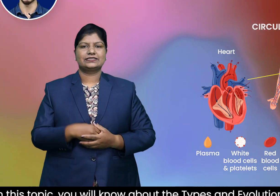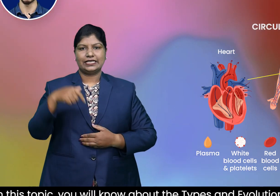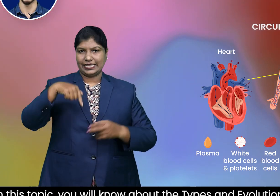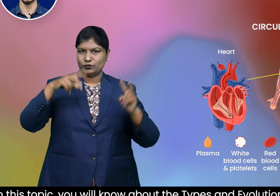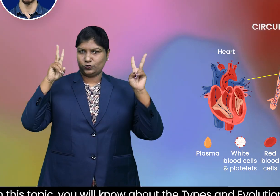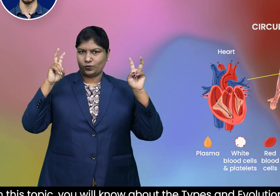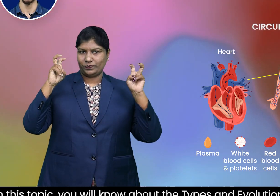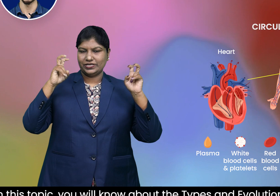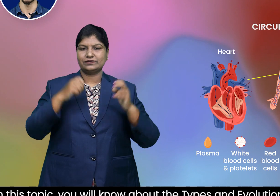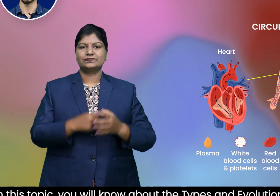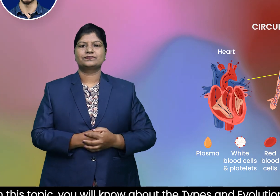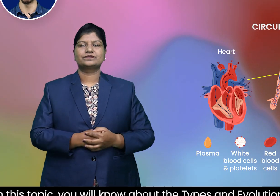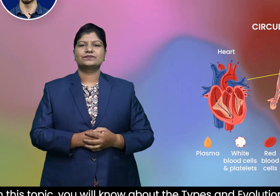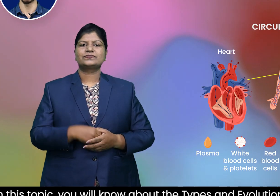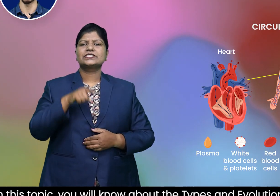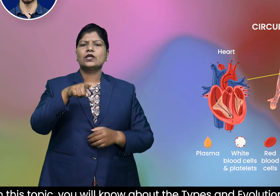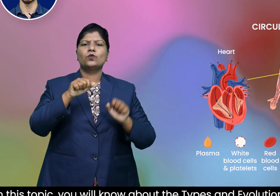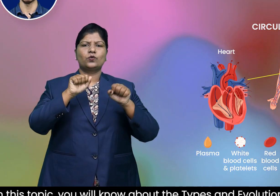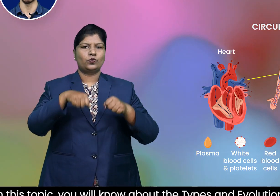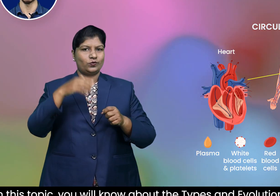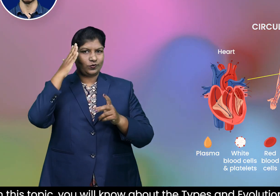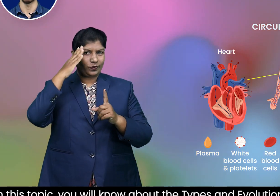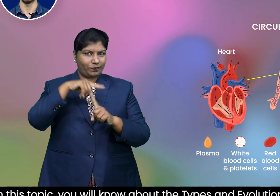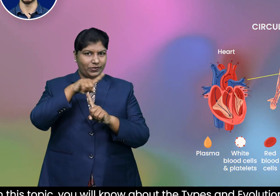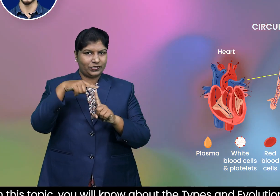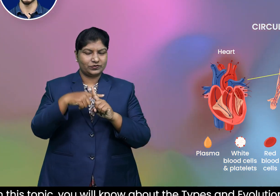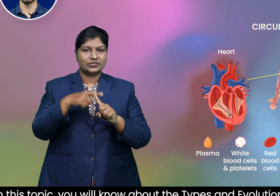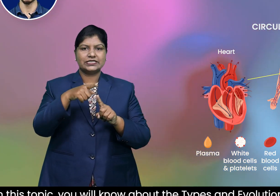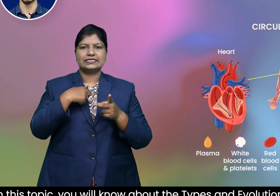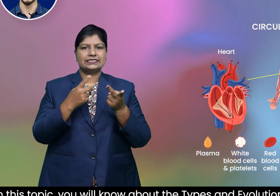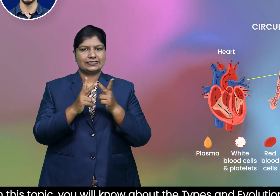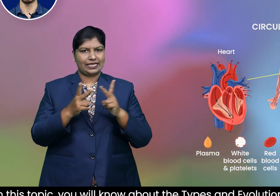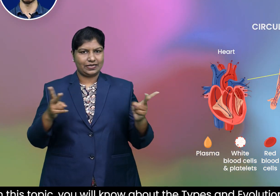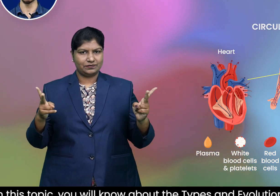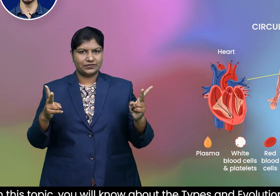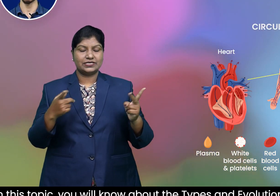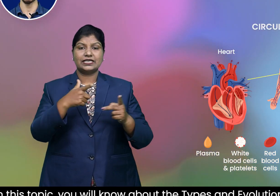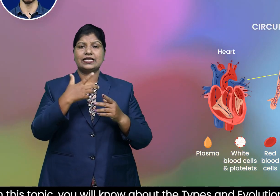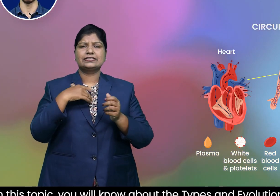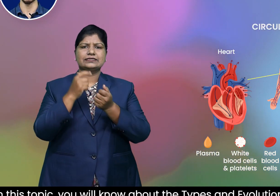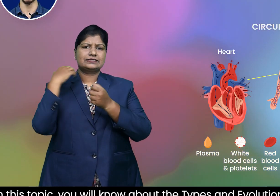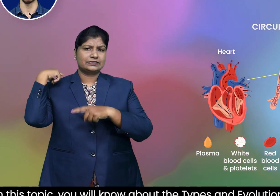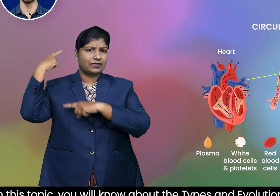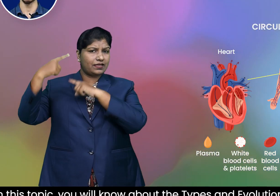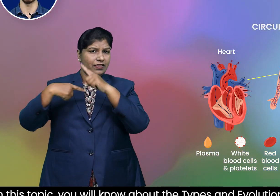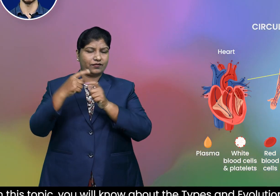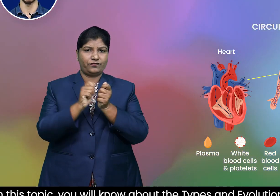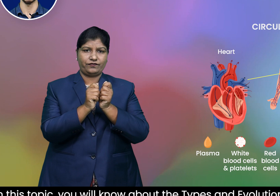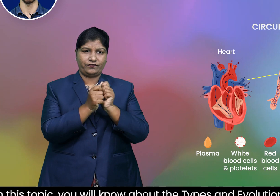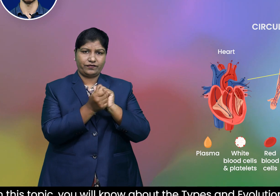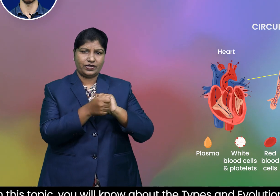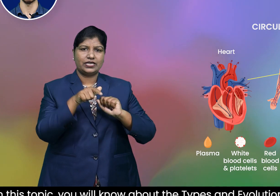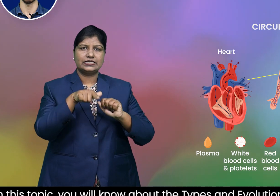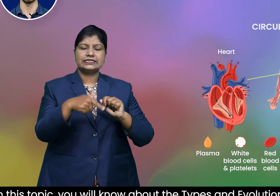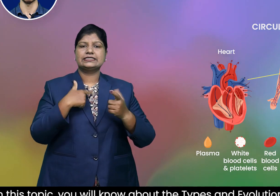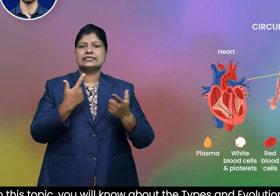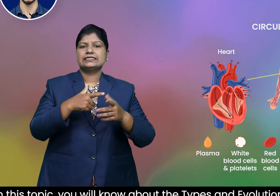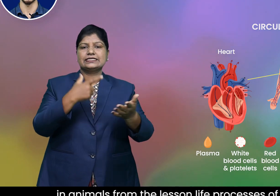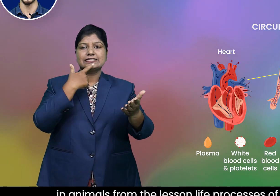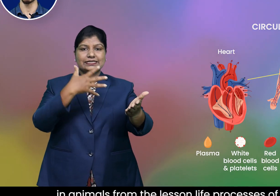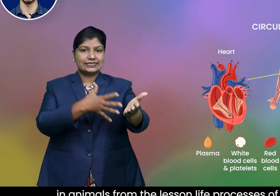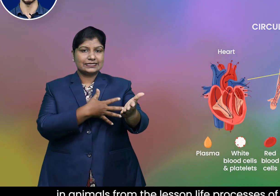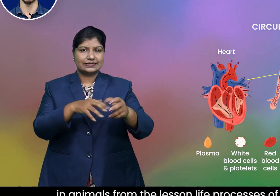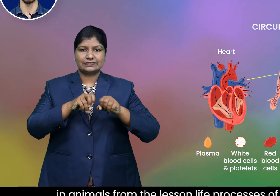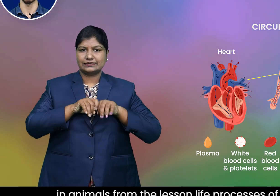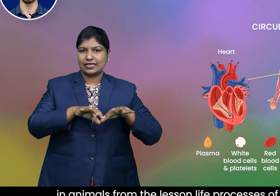in this topic, you will know about the types and evolution of transportation systems